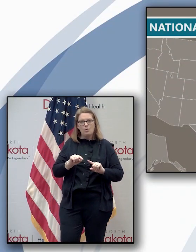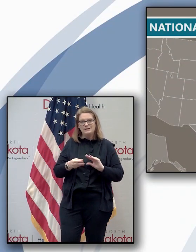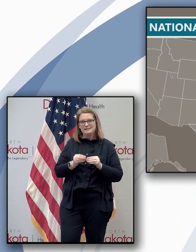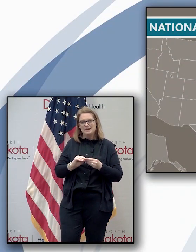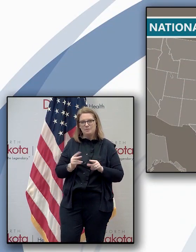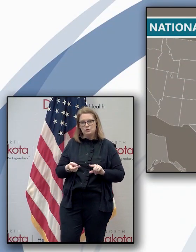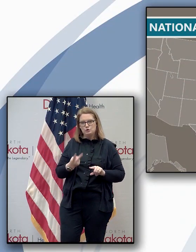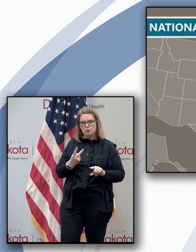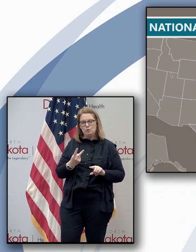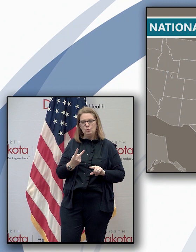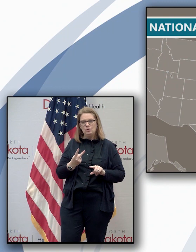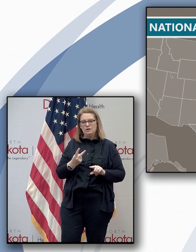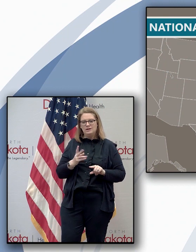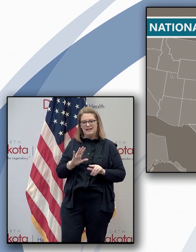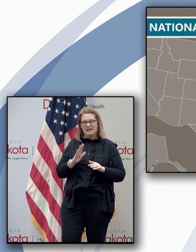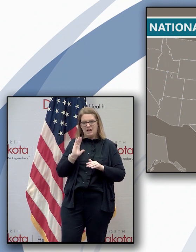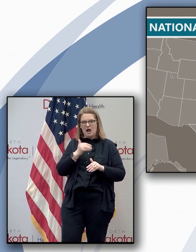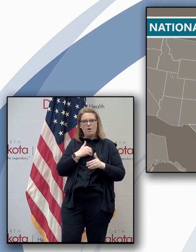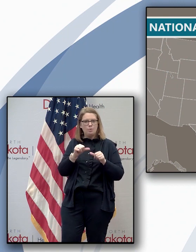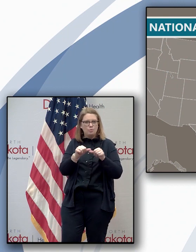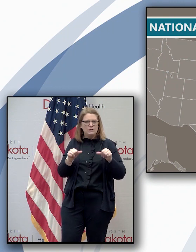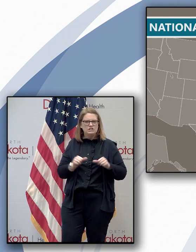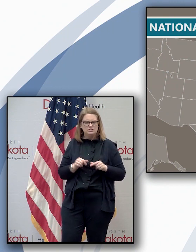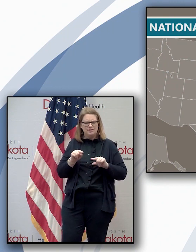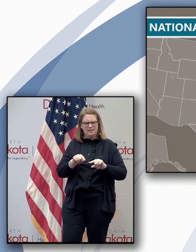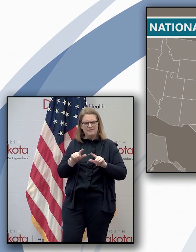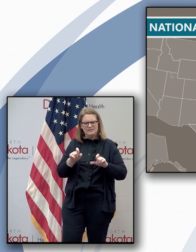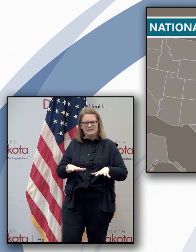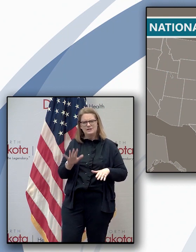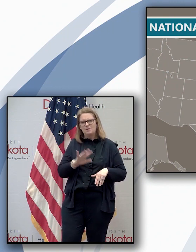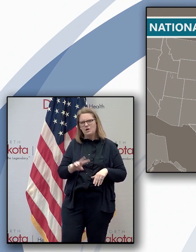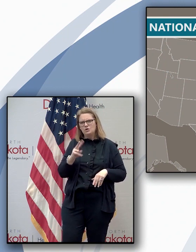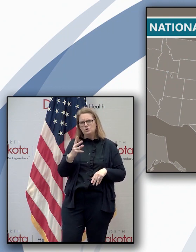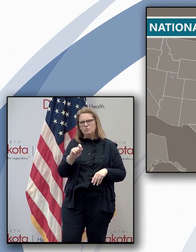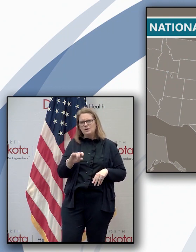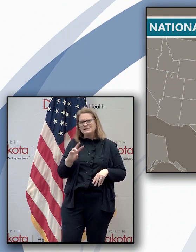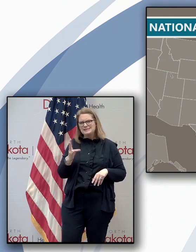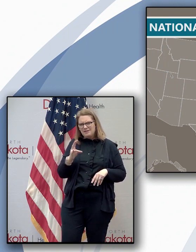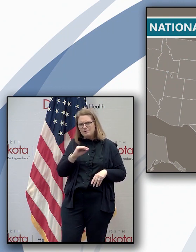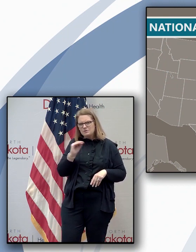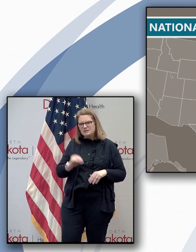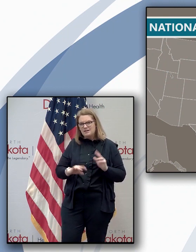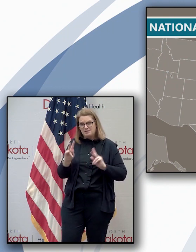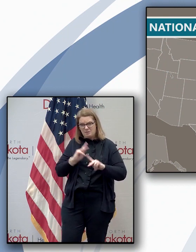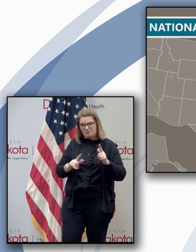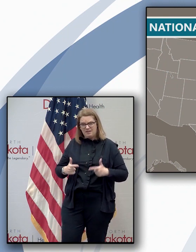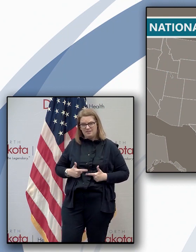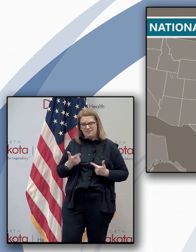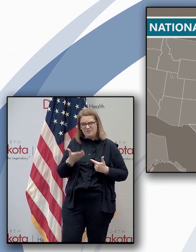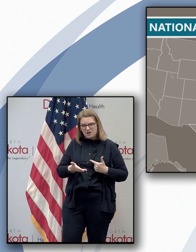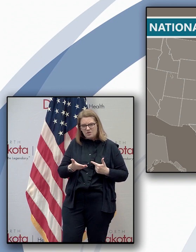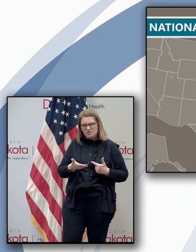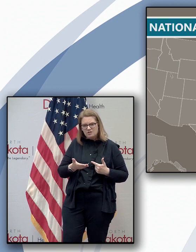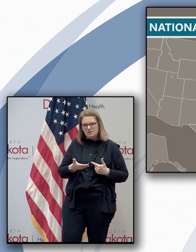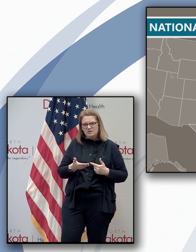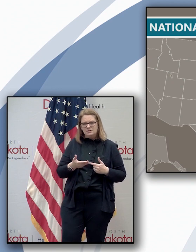number 2 in our region, they've tested about 2.7% of their population, and